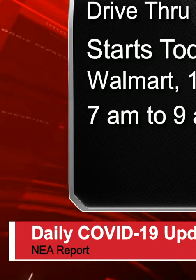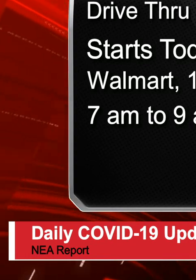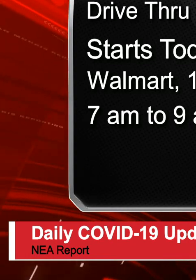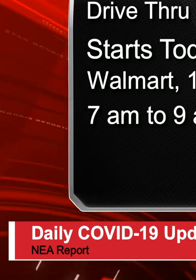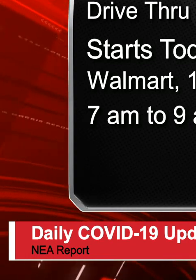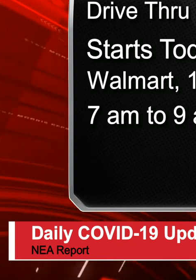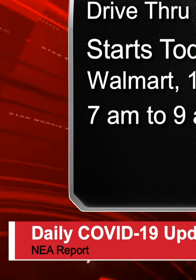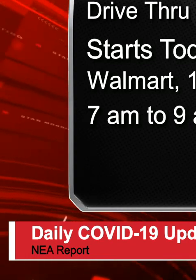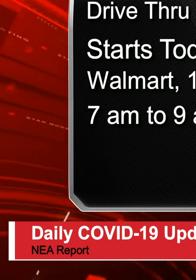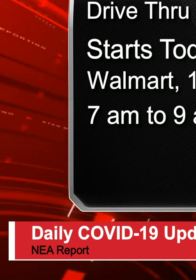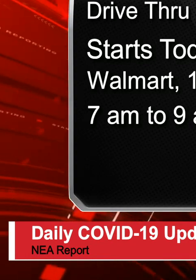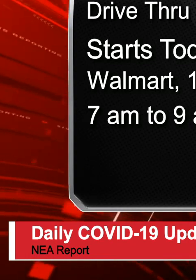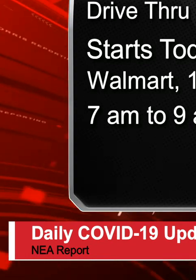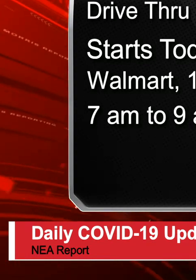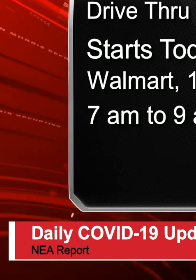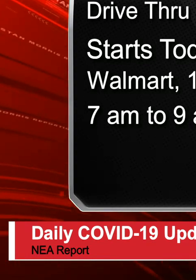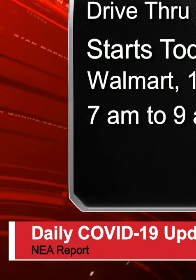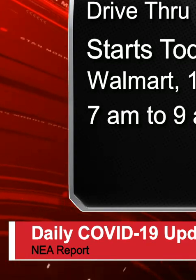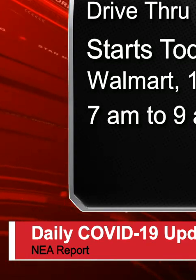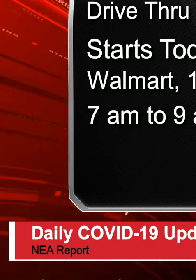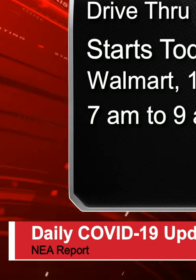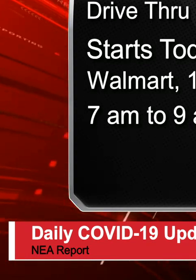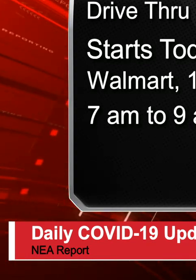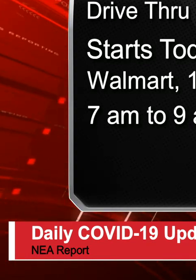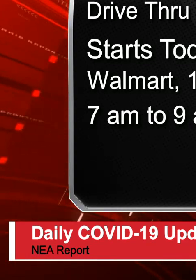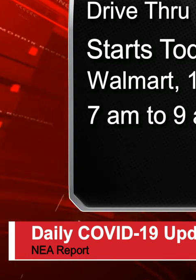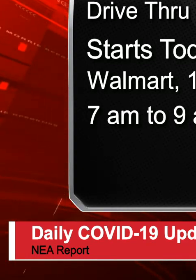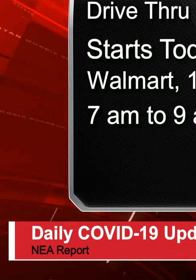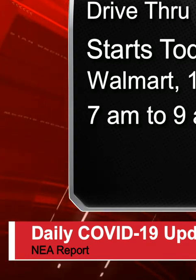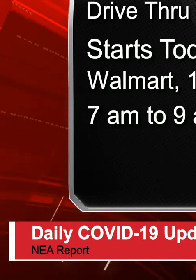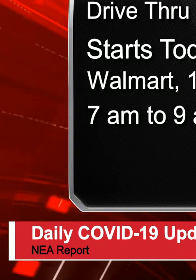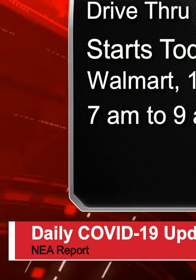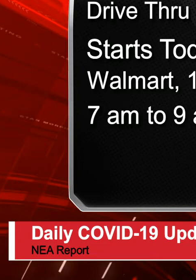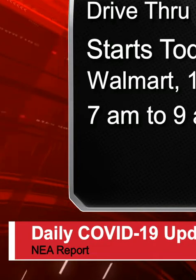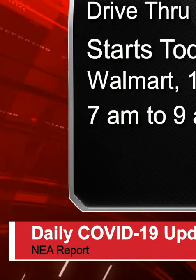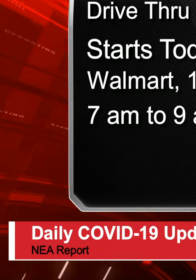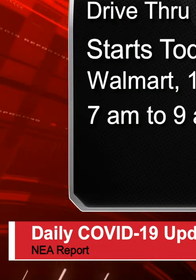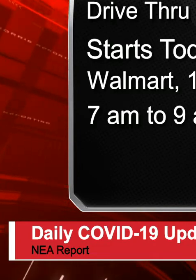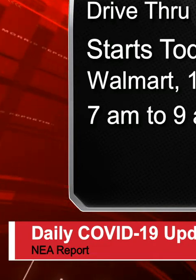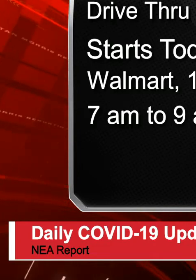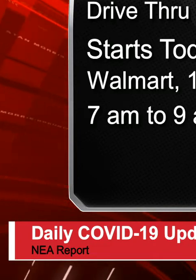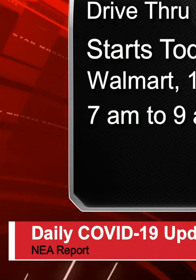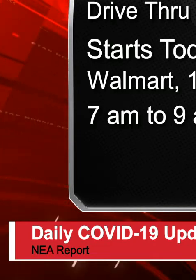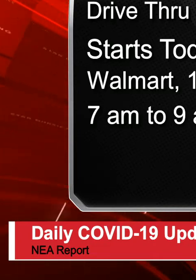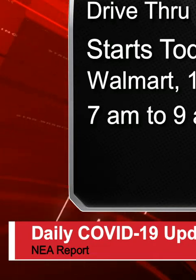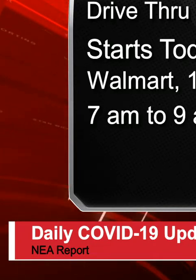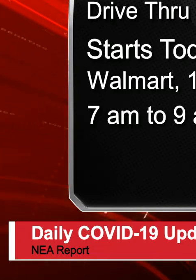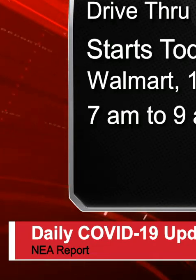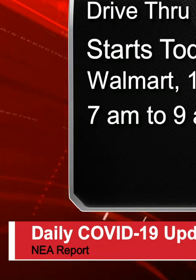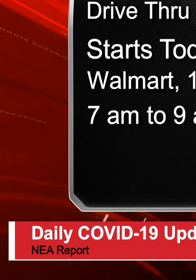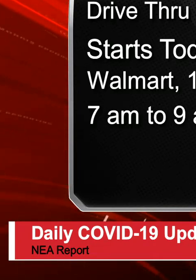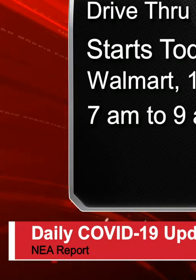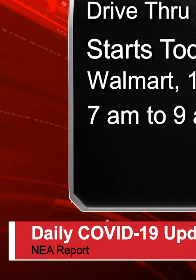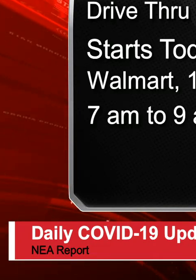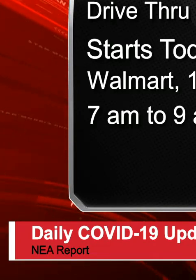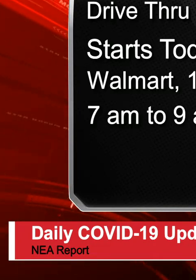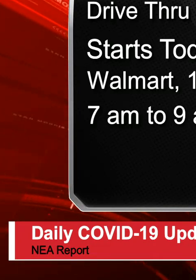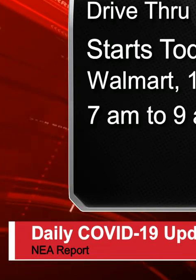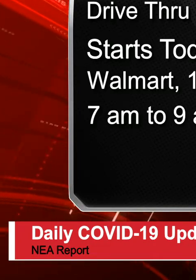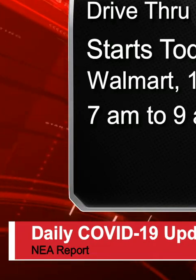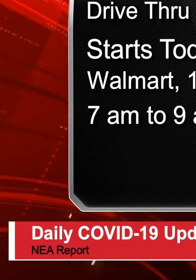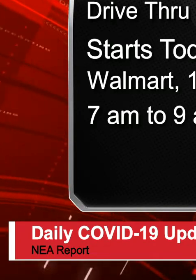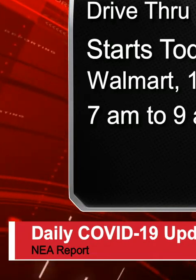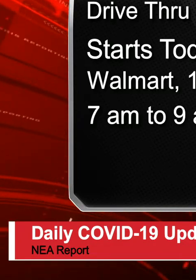screen. DoINeedACovid19test.com, and you must have an appointment to get this done. There's a lot of information about